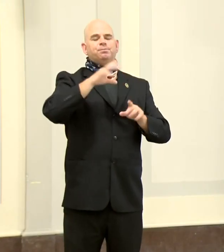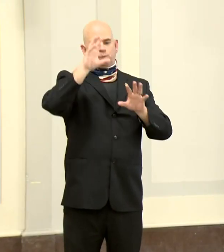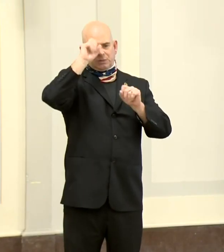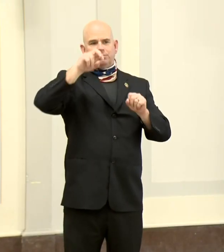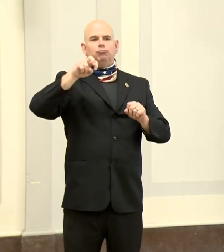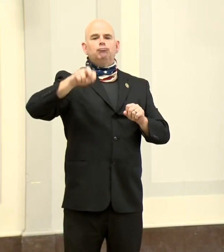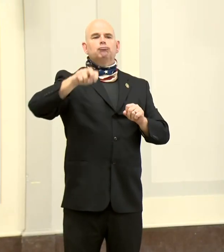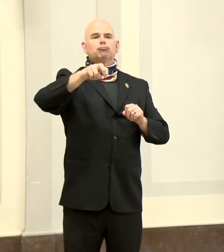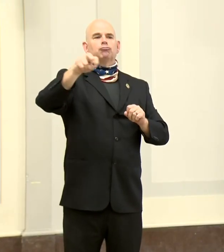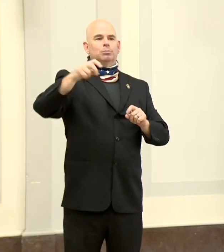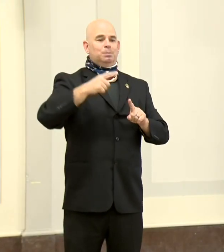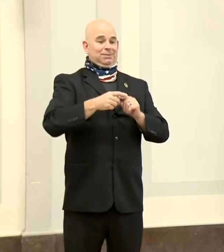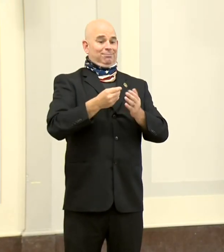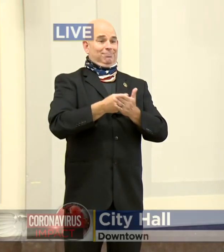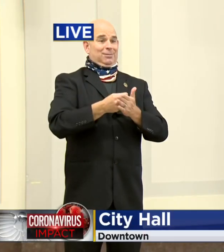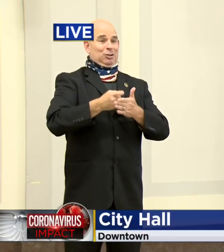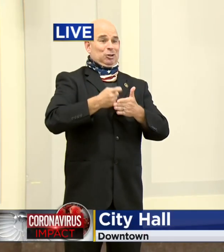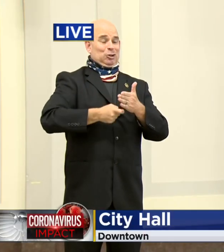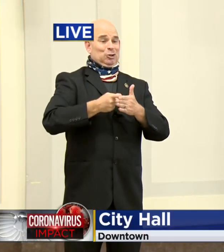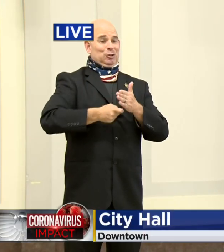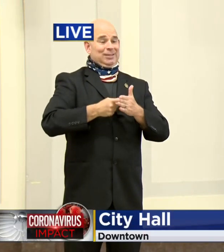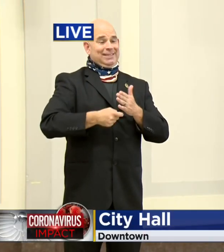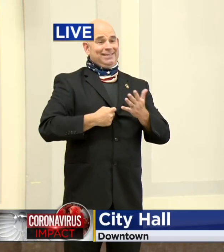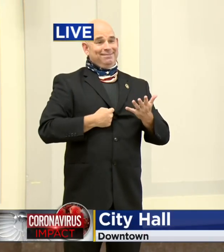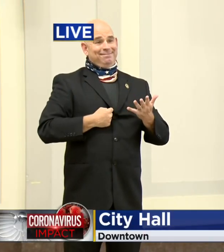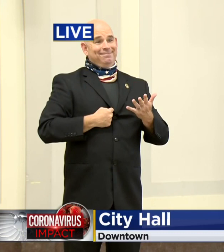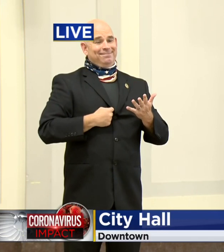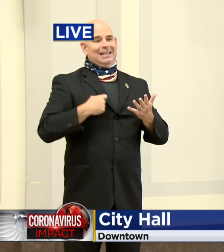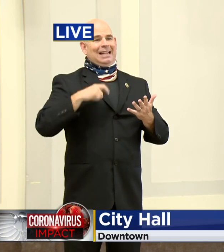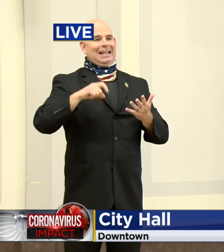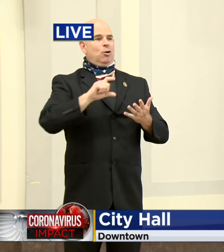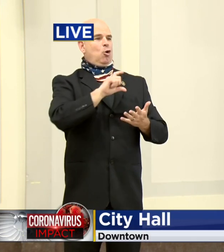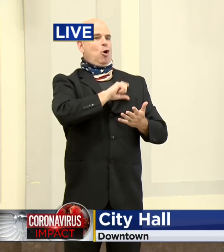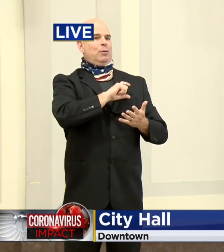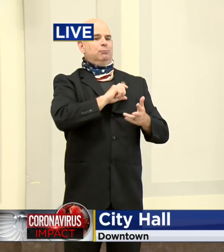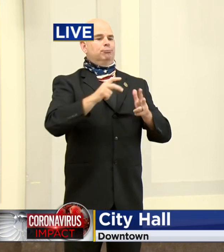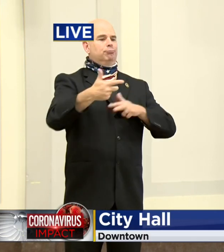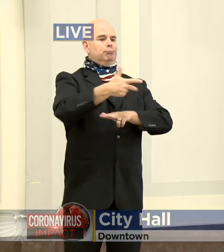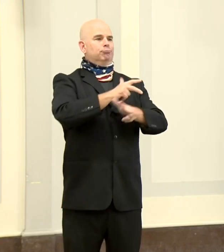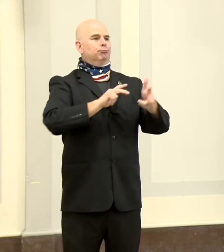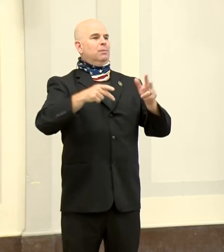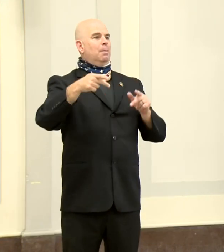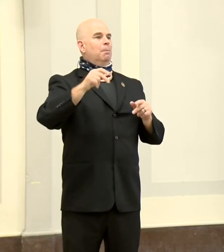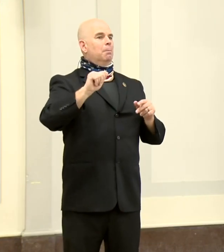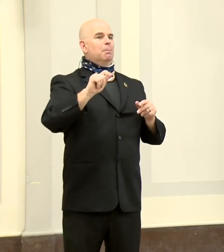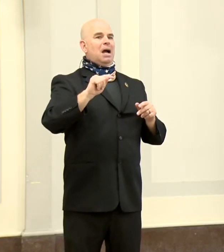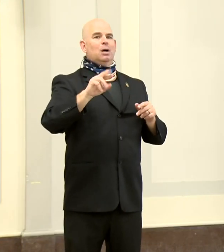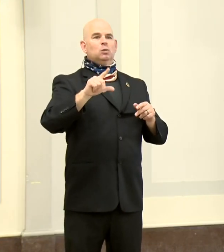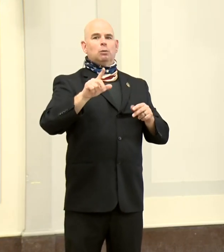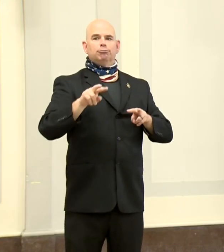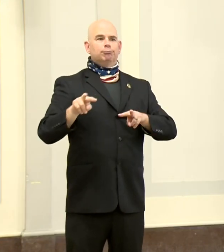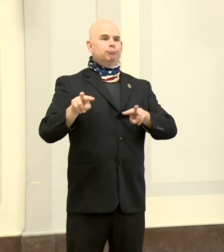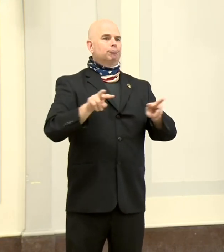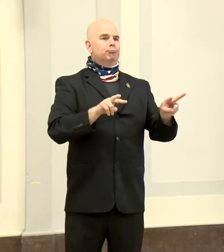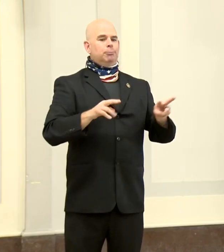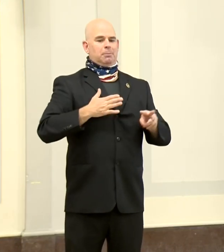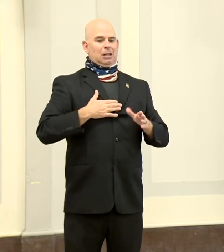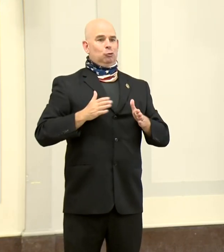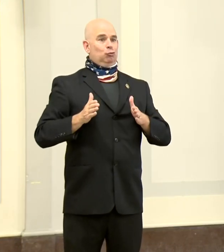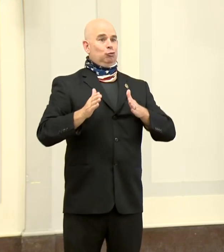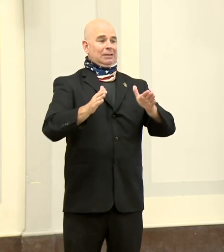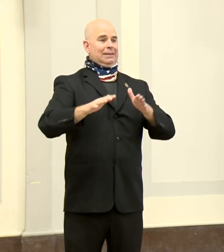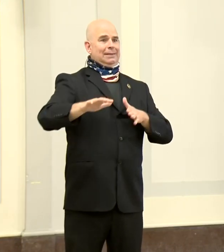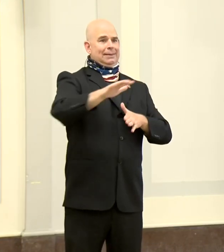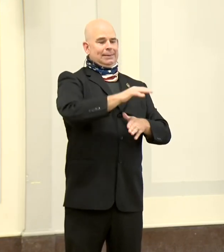We need our officers to be patrolling our streets and making sure that their people are following social distancing and that